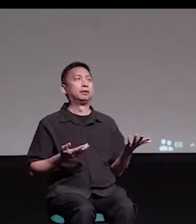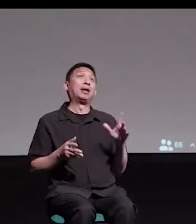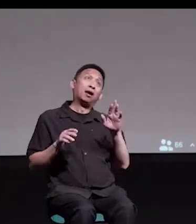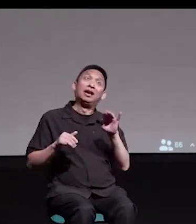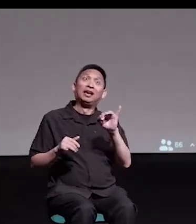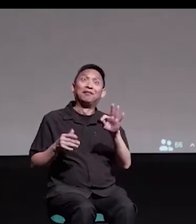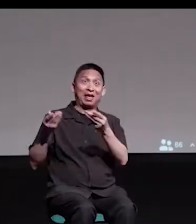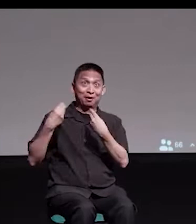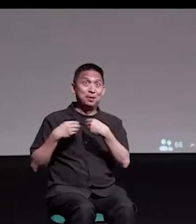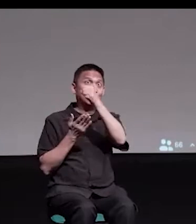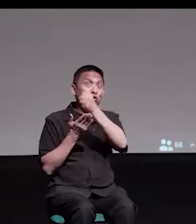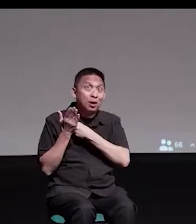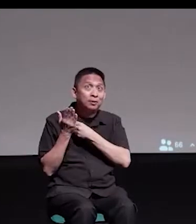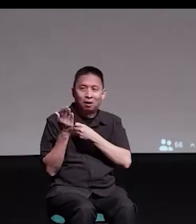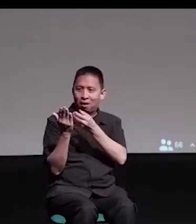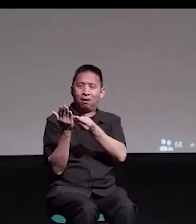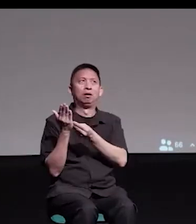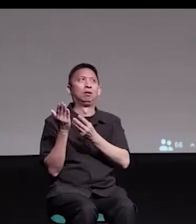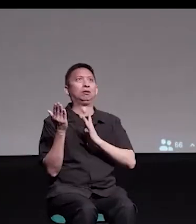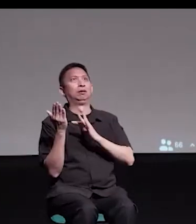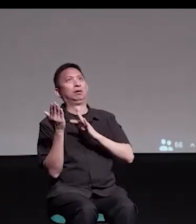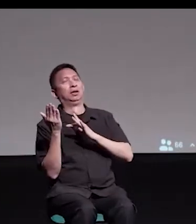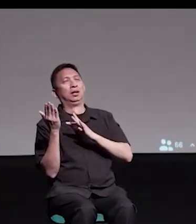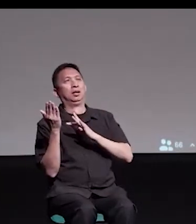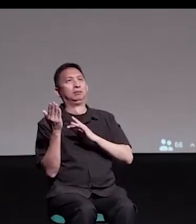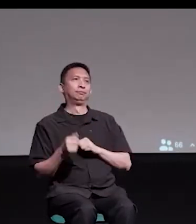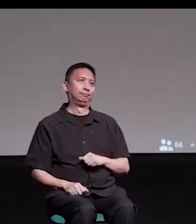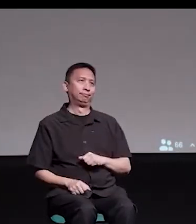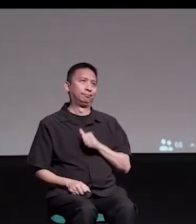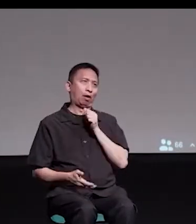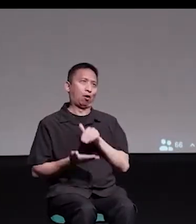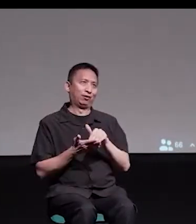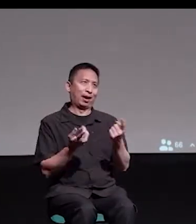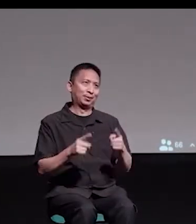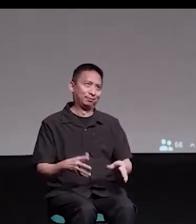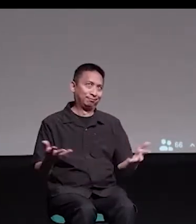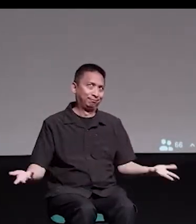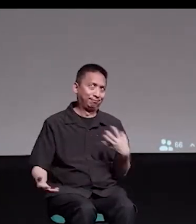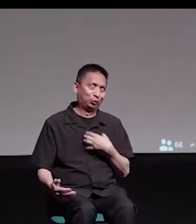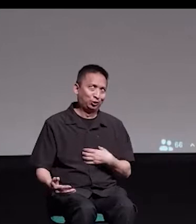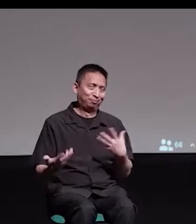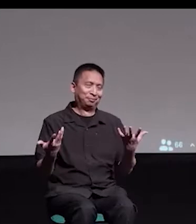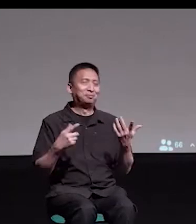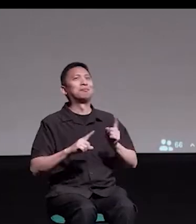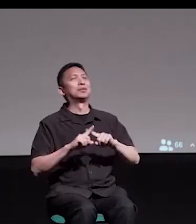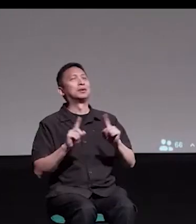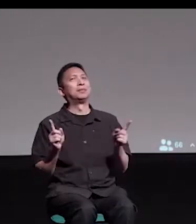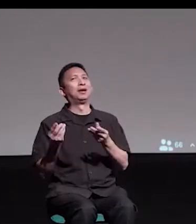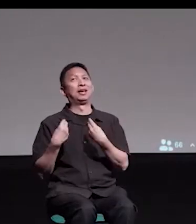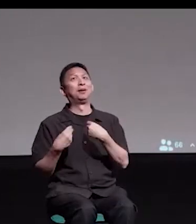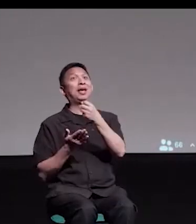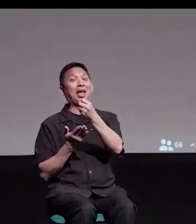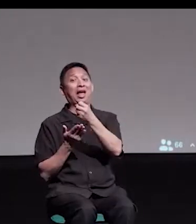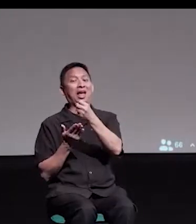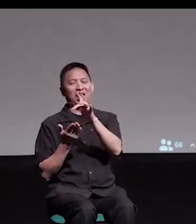script, which is in my life not very often, we start with the empty, the blank